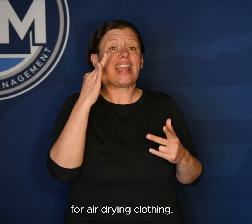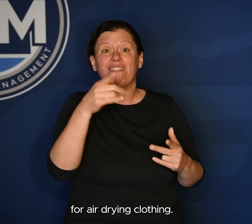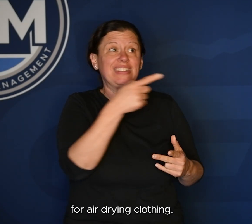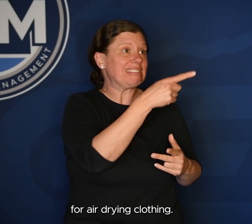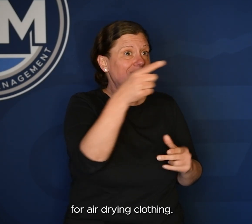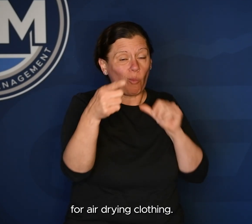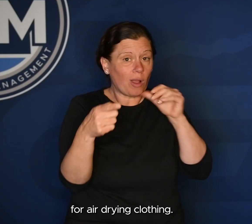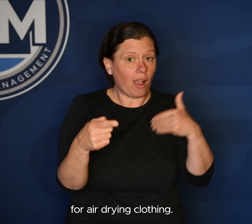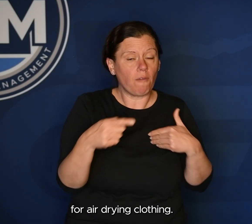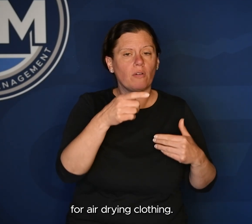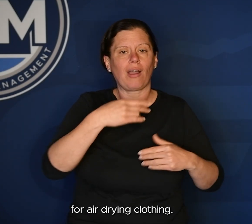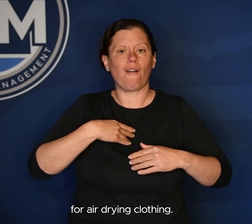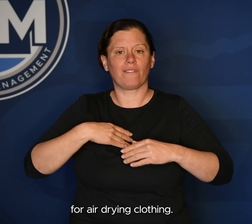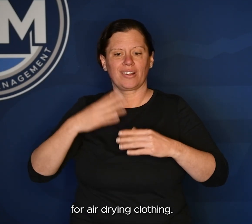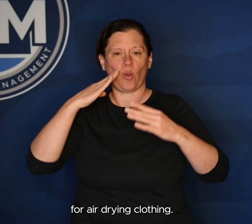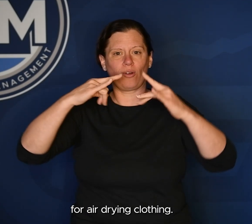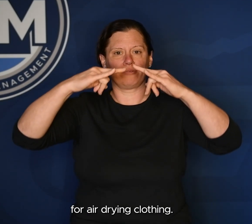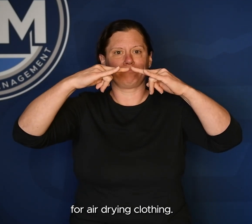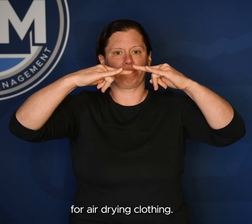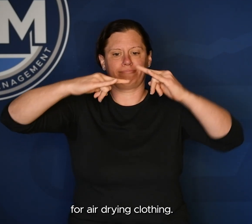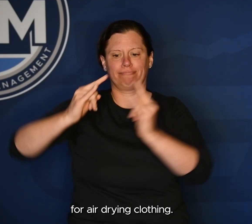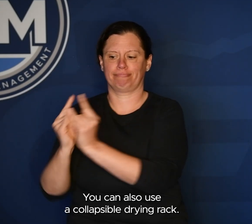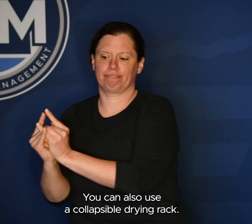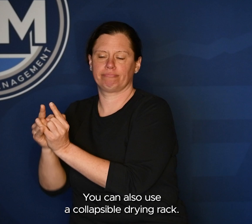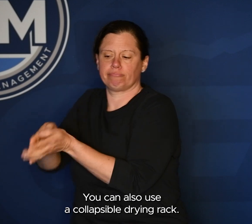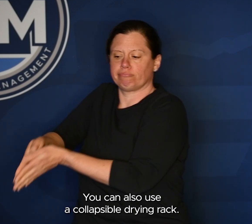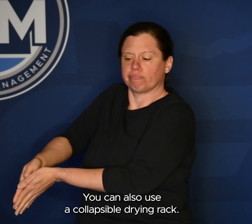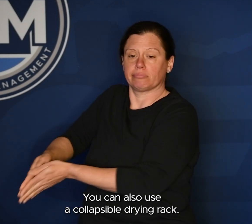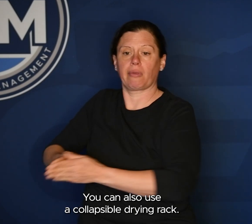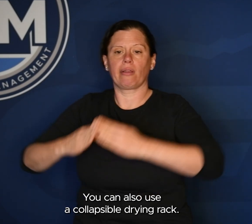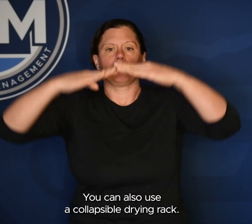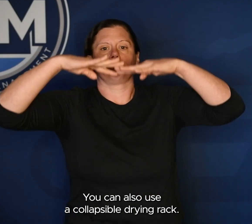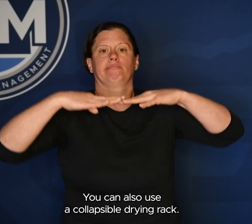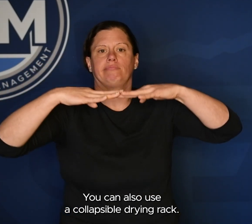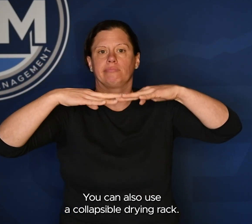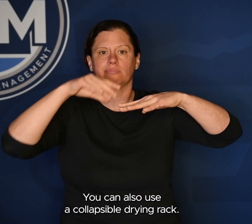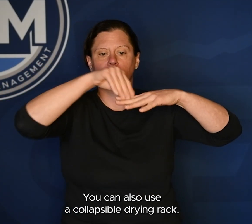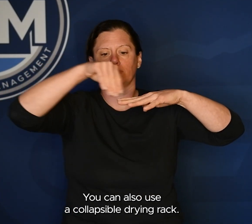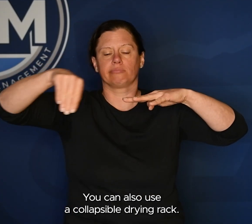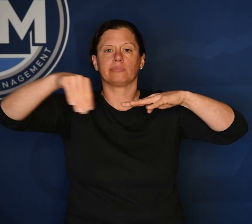drying clothing. You can also use a collapsible drying rack.